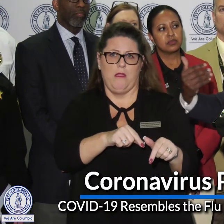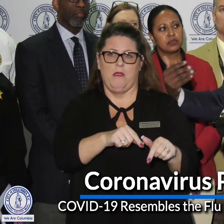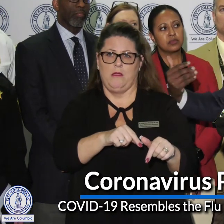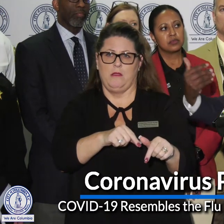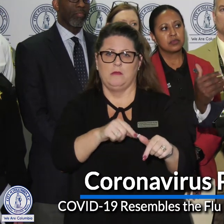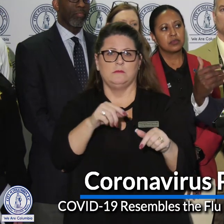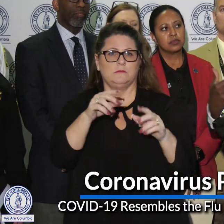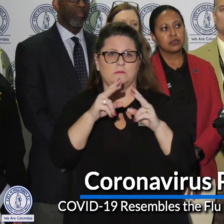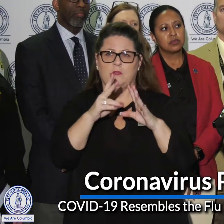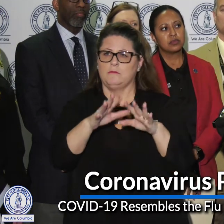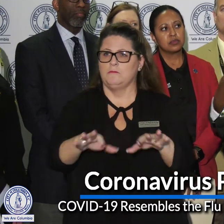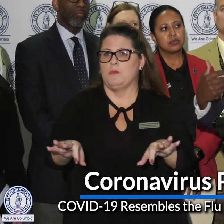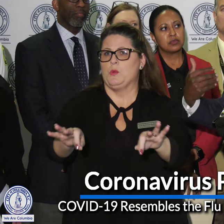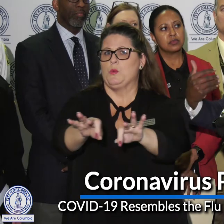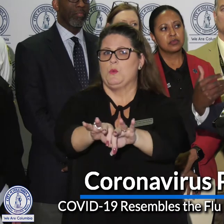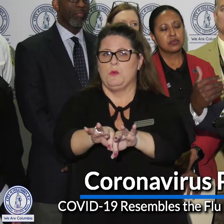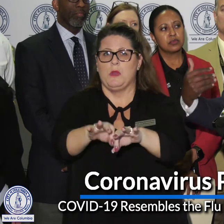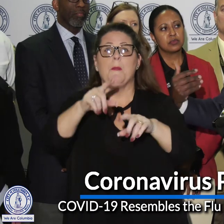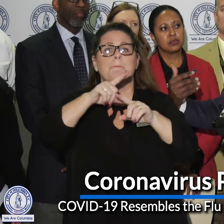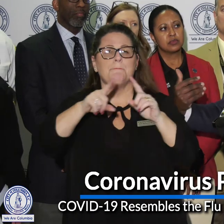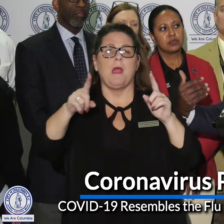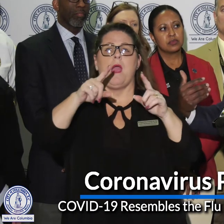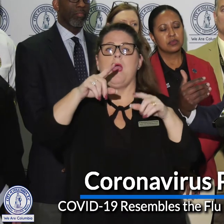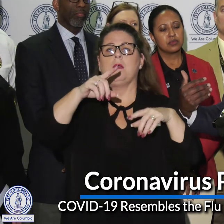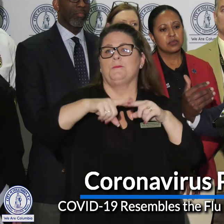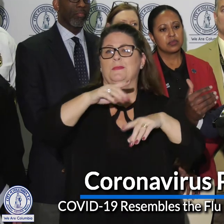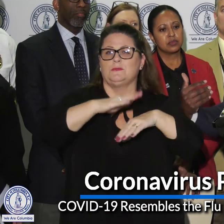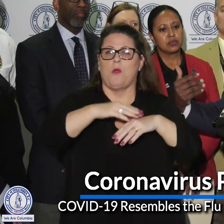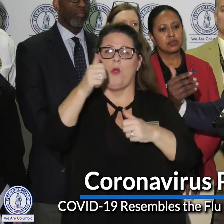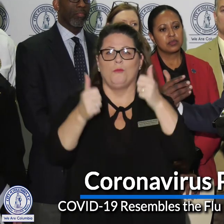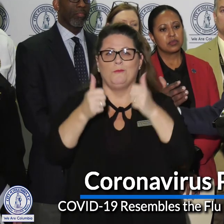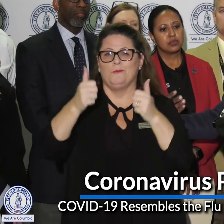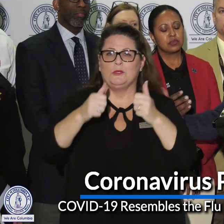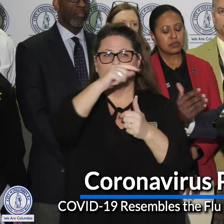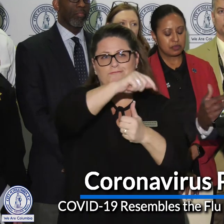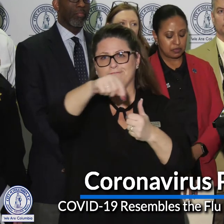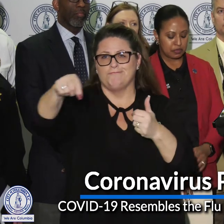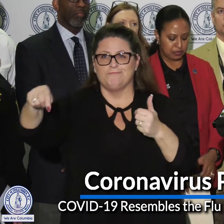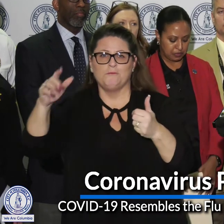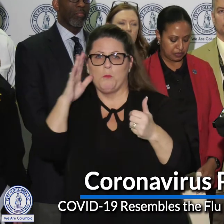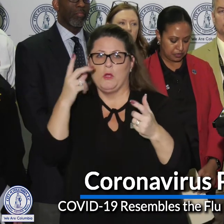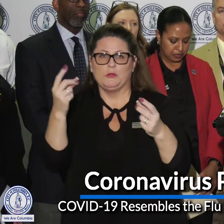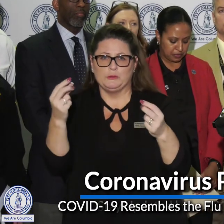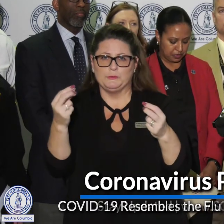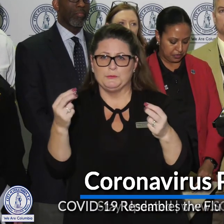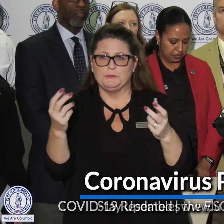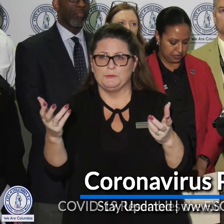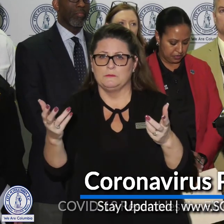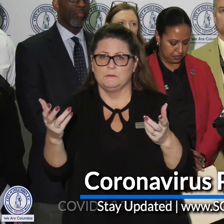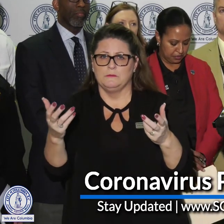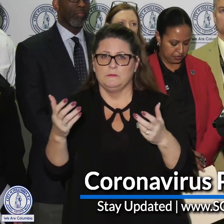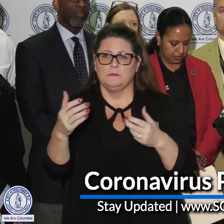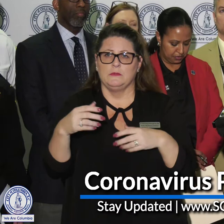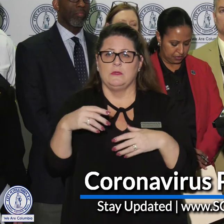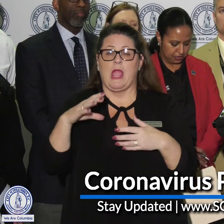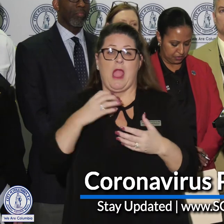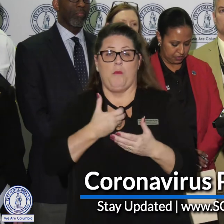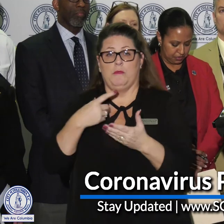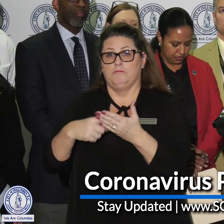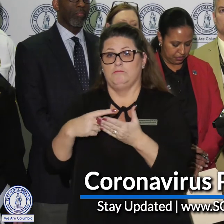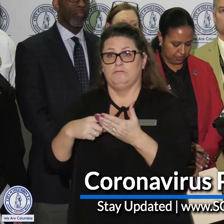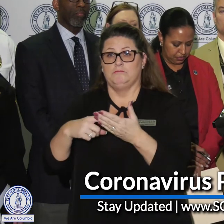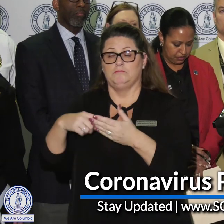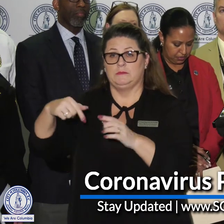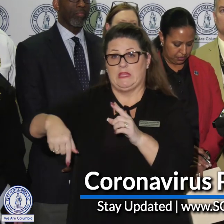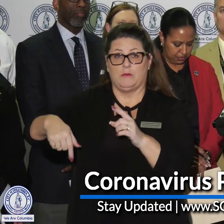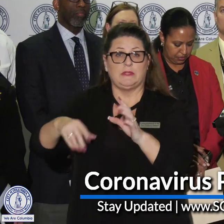all segmented out between the various different institutions that are happening here. Obviously, some of the dialogue downstairs